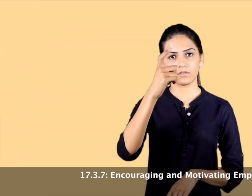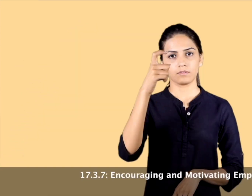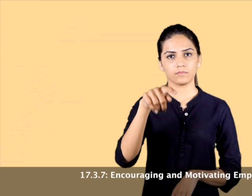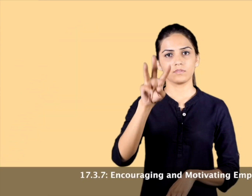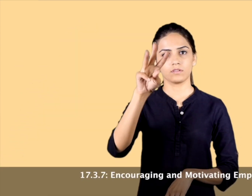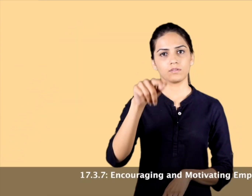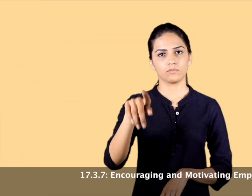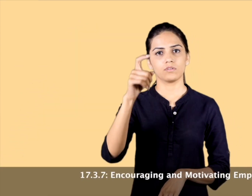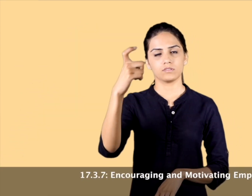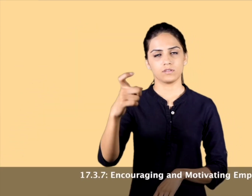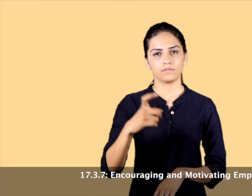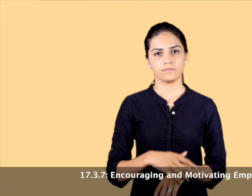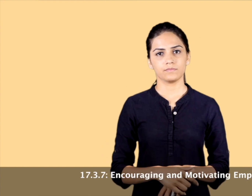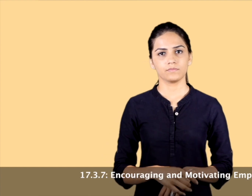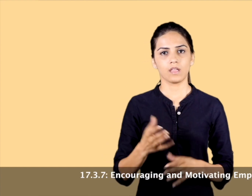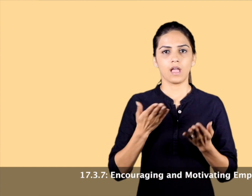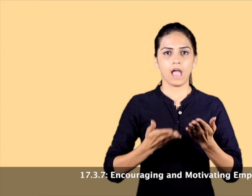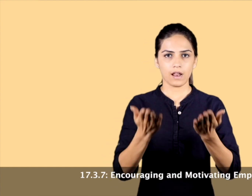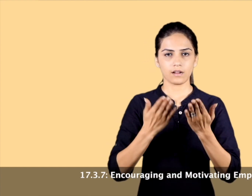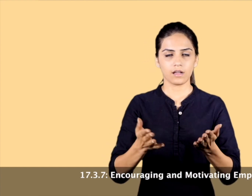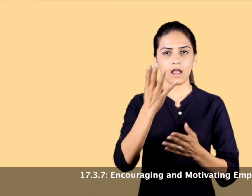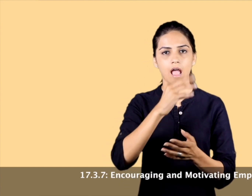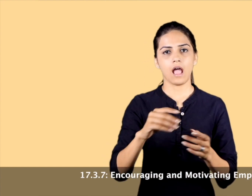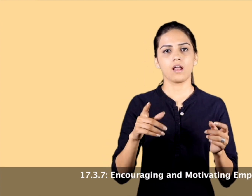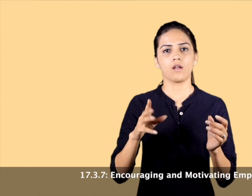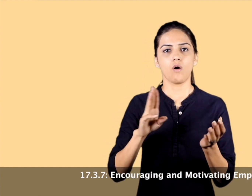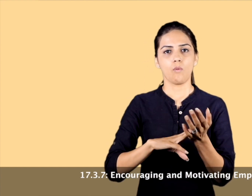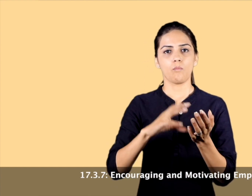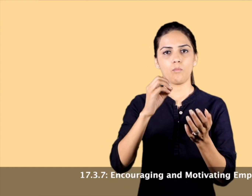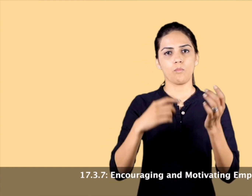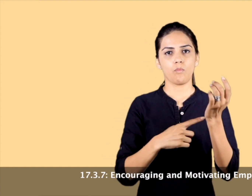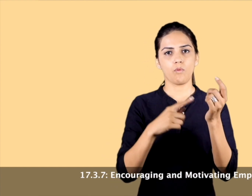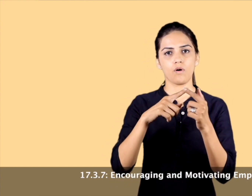17.3.7 Encouraging and motivating employee.